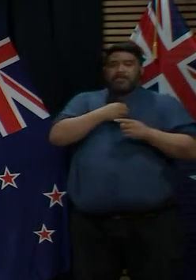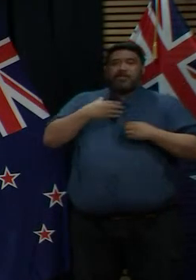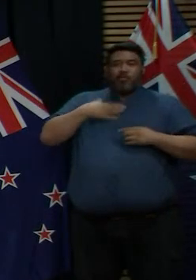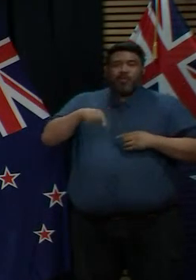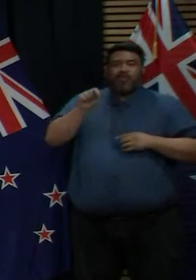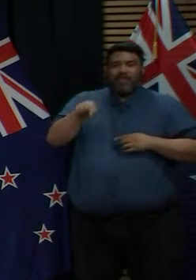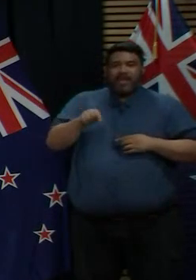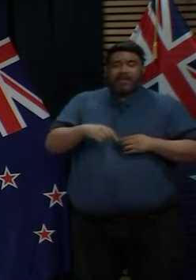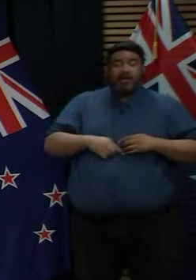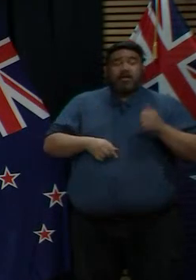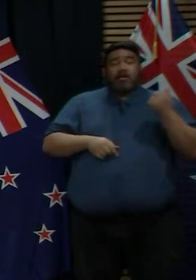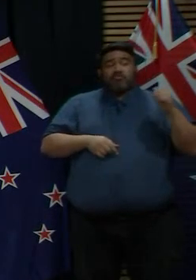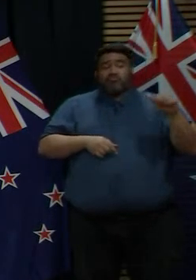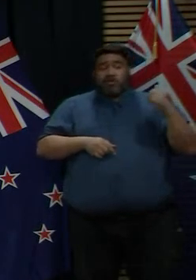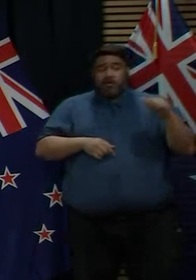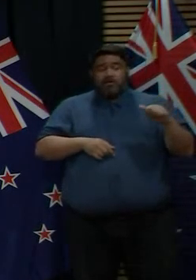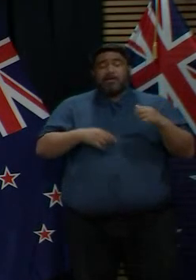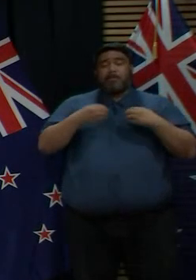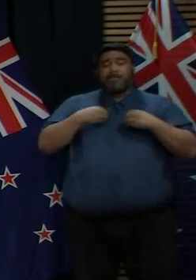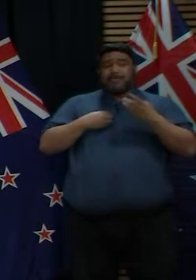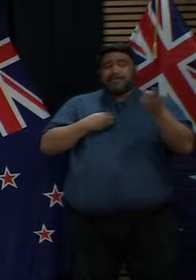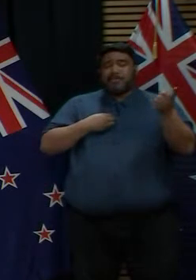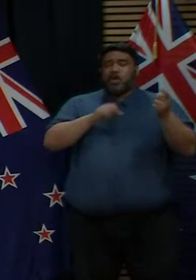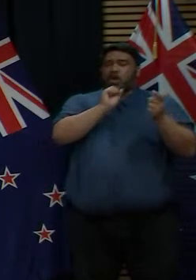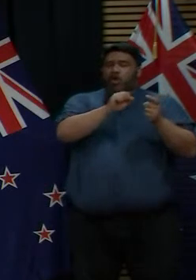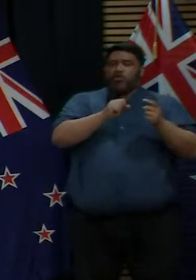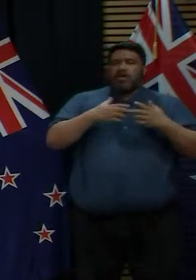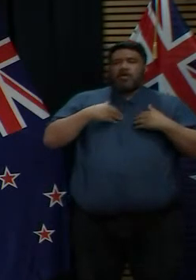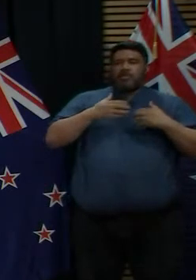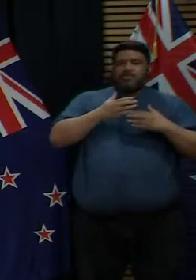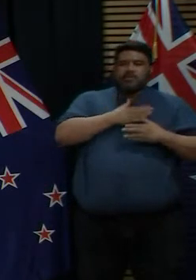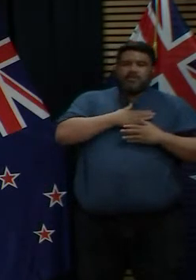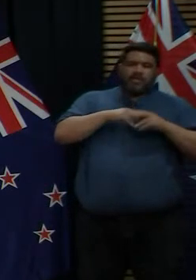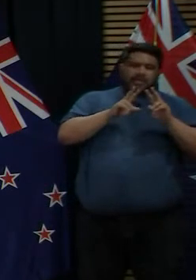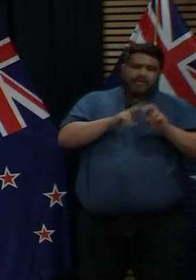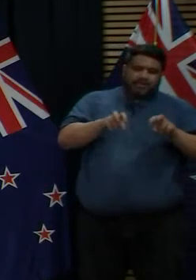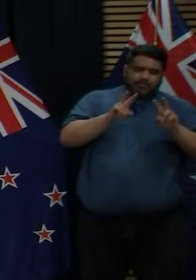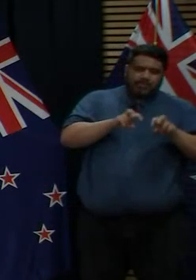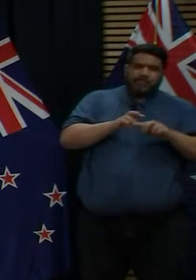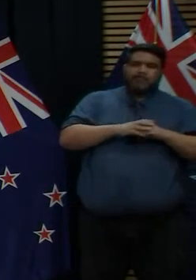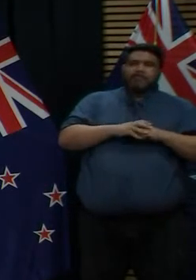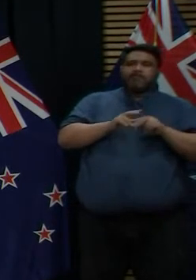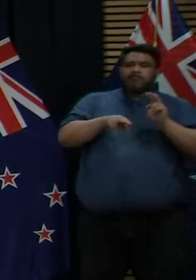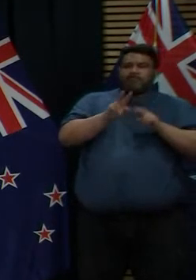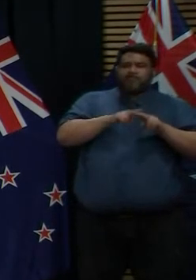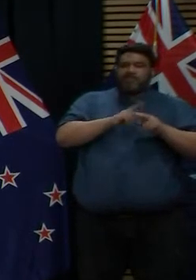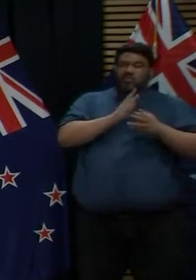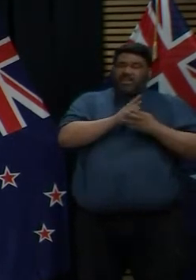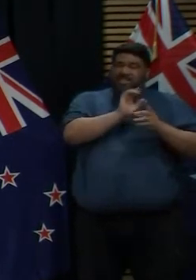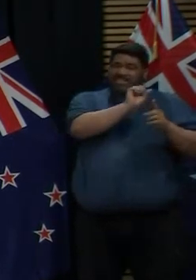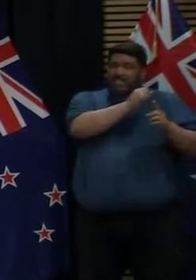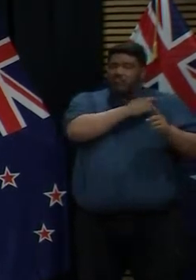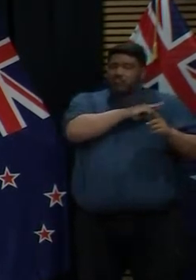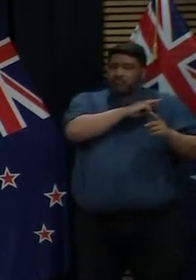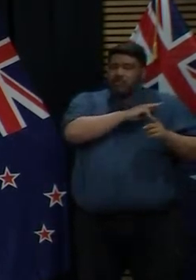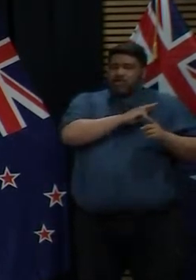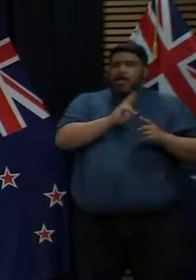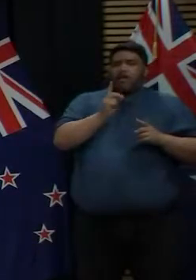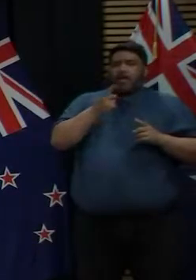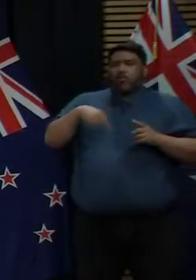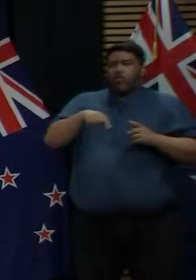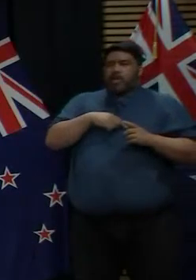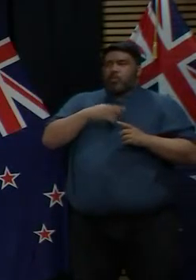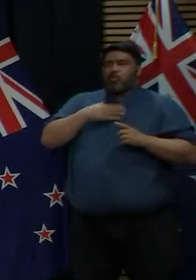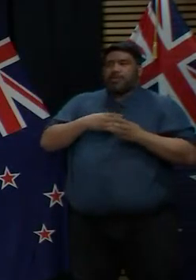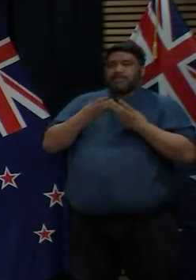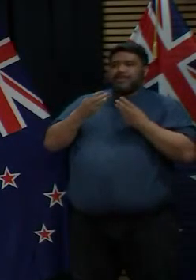they undertake some of their own health and safety assessments, actually in some cases that will be a matter for them. But we are seeking just some guidance